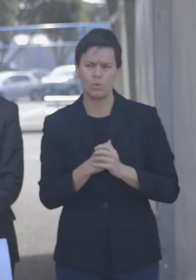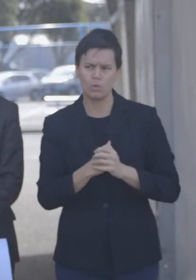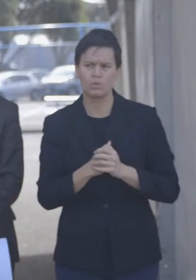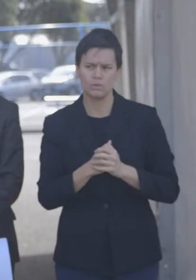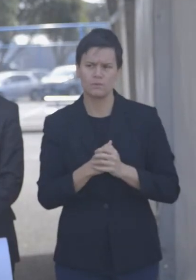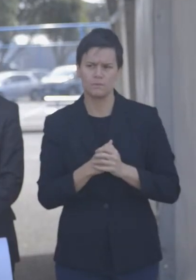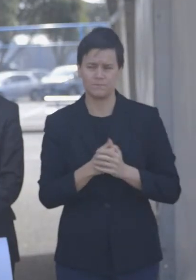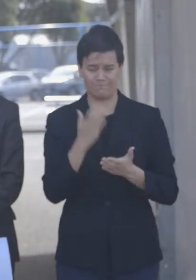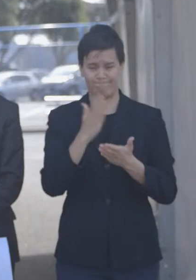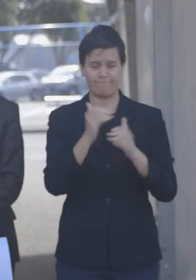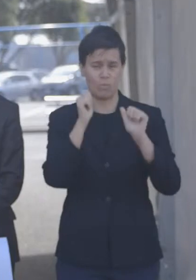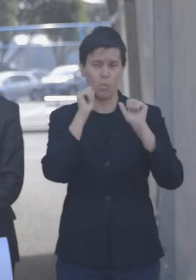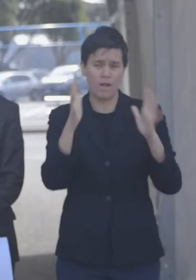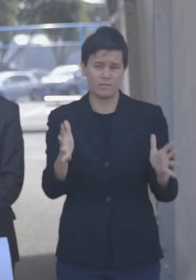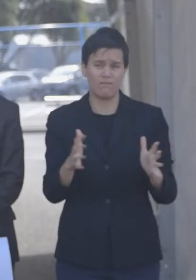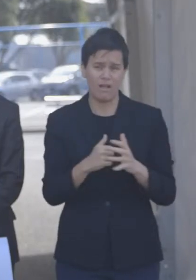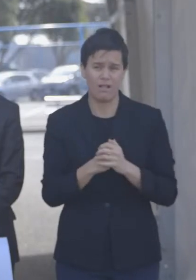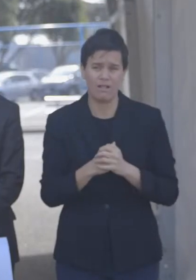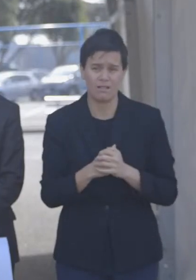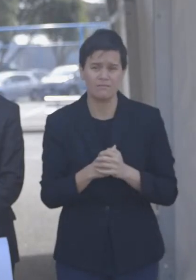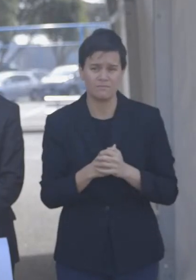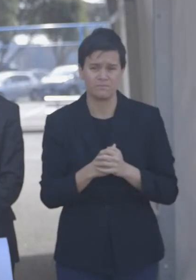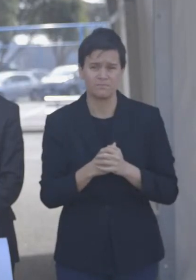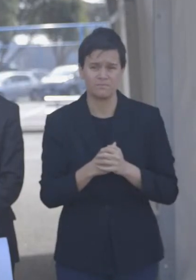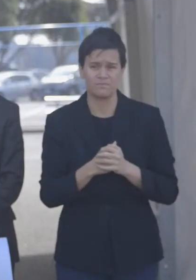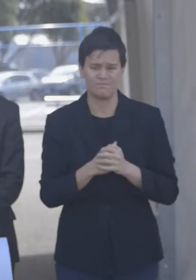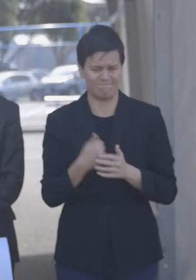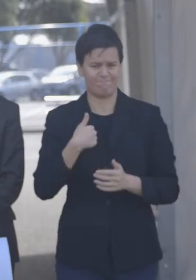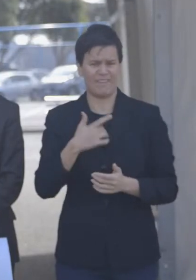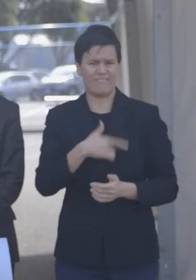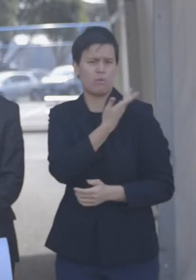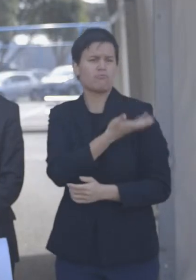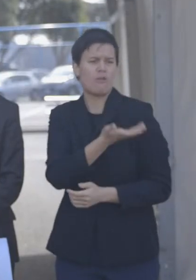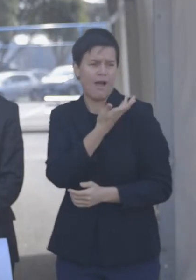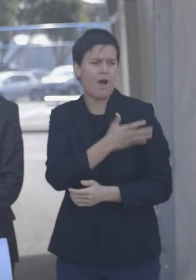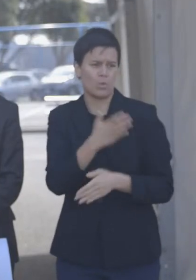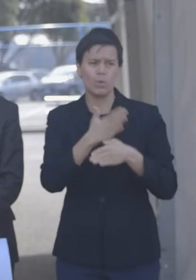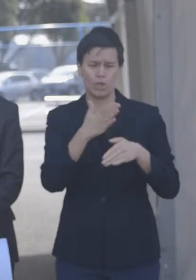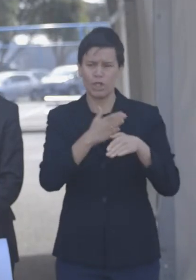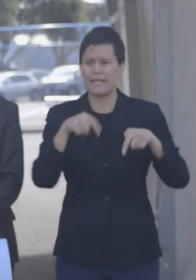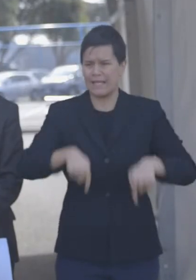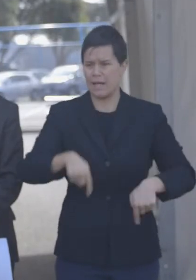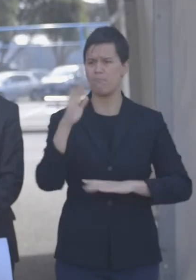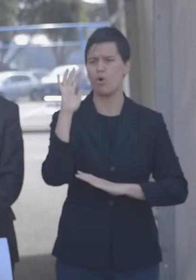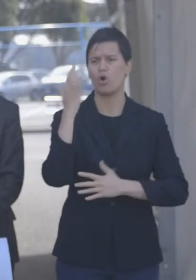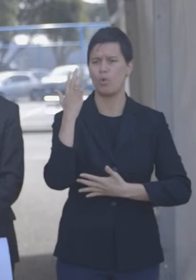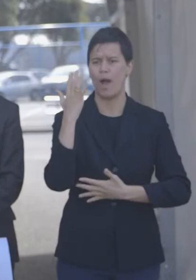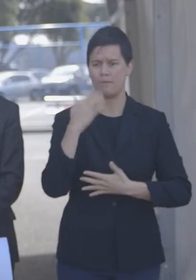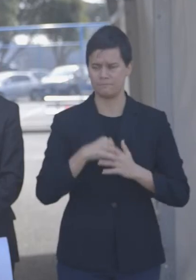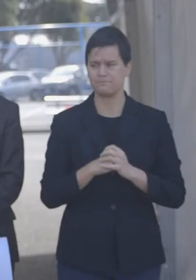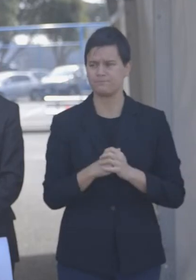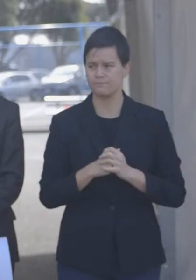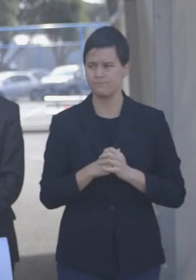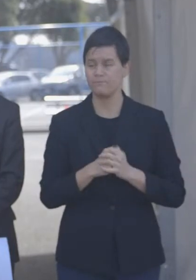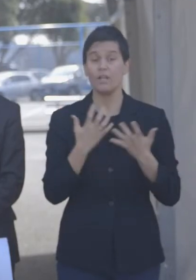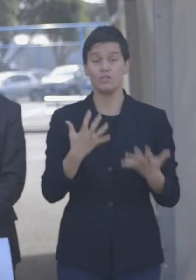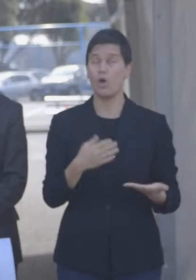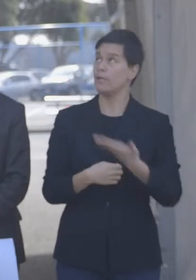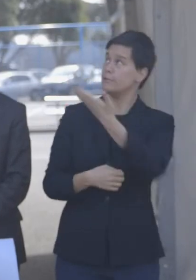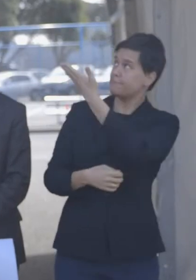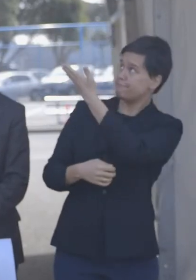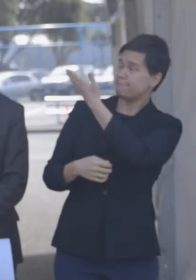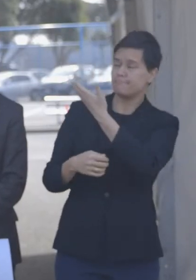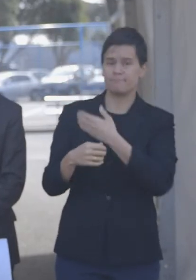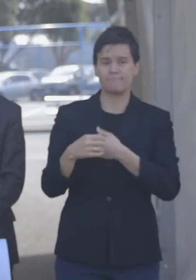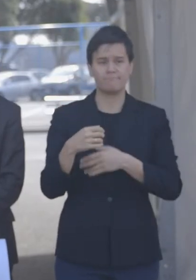a wonderful time to be delivering health services, I suppose, and made me really proud to be working here in Porirua. So this is a CBAC. It's